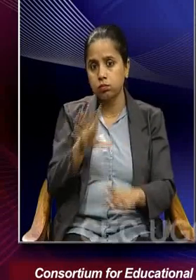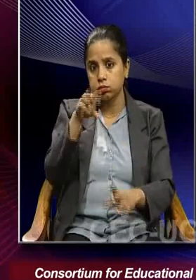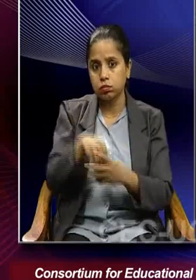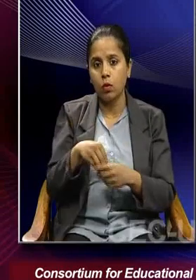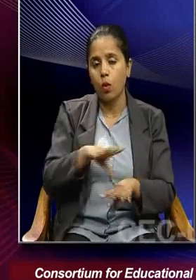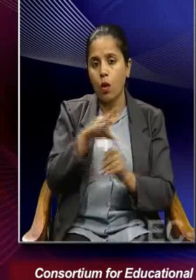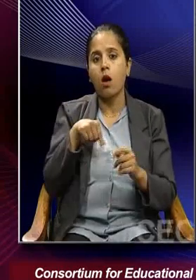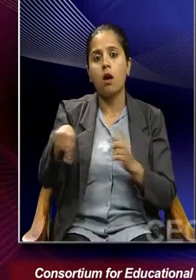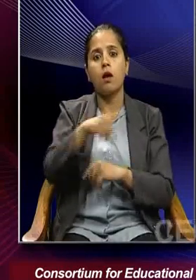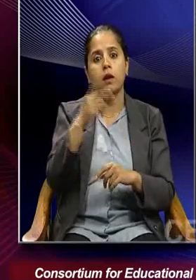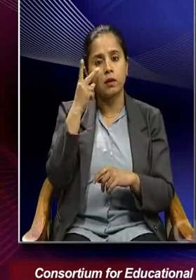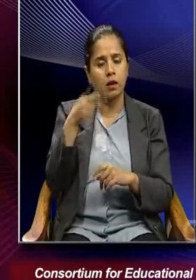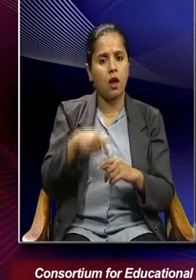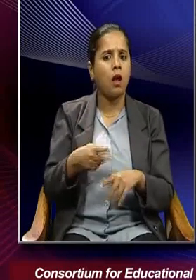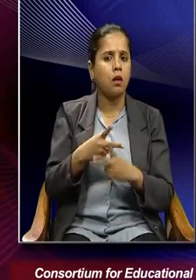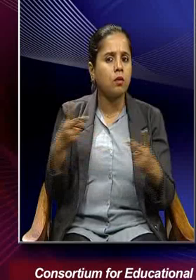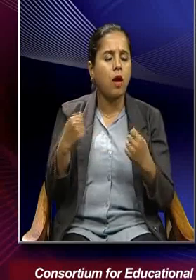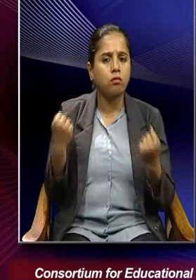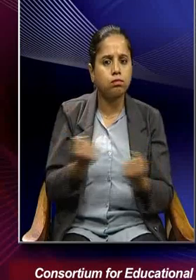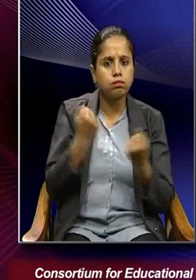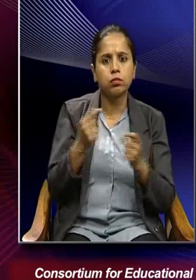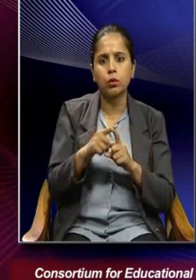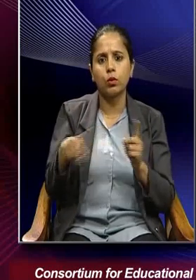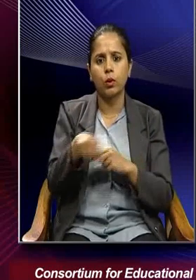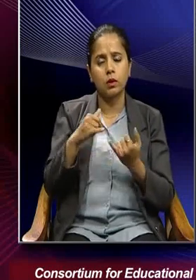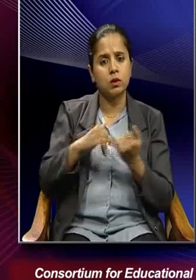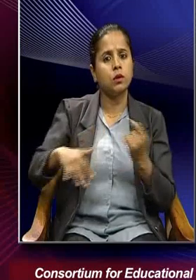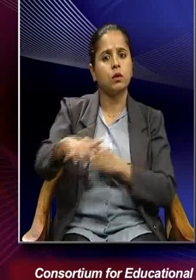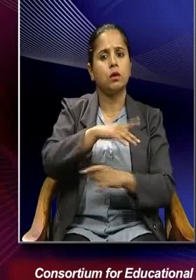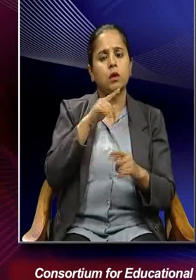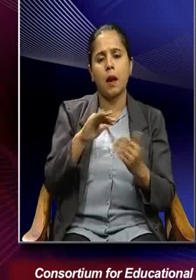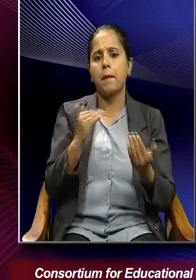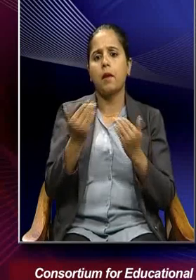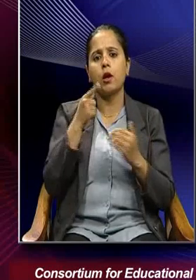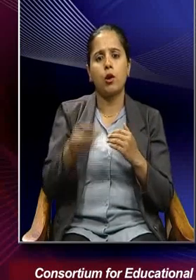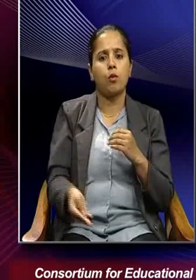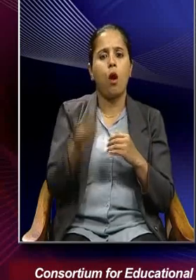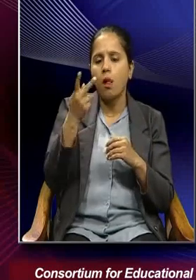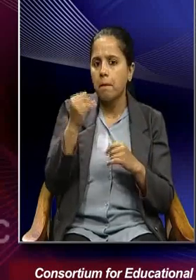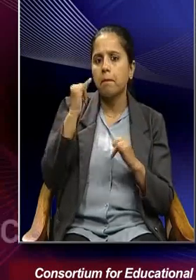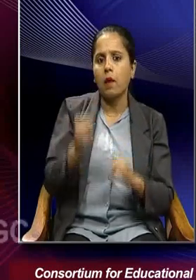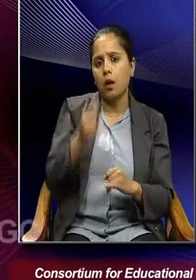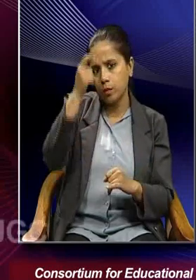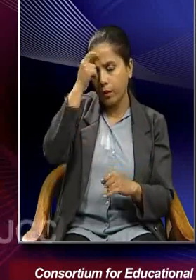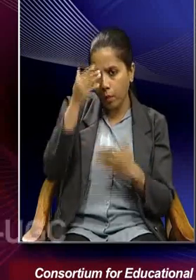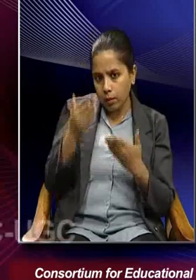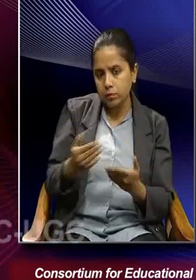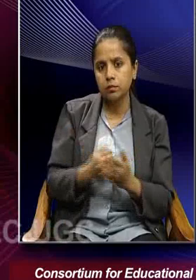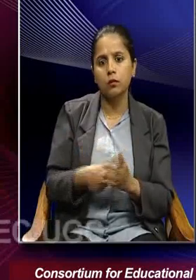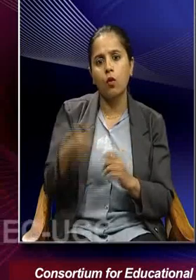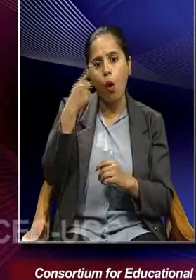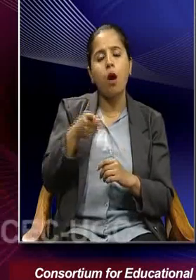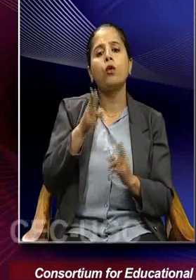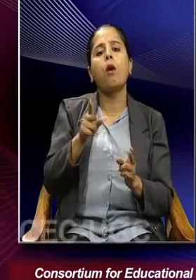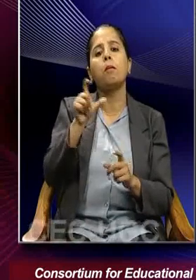these nefarious activities. It made the situation comparatively more worse for the common